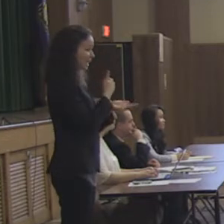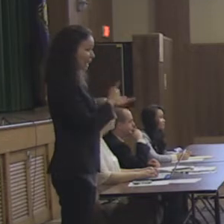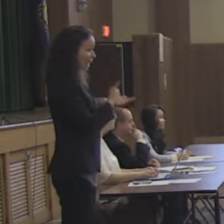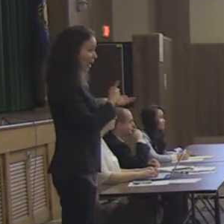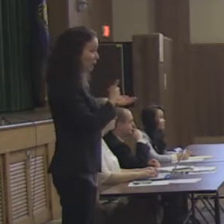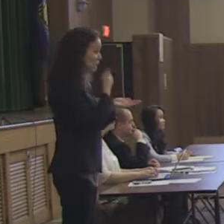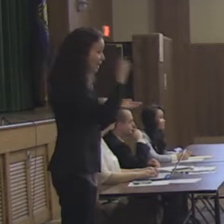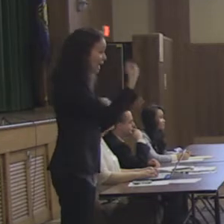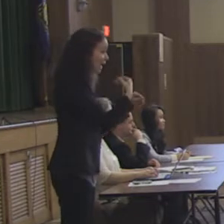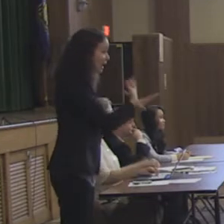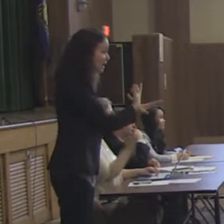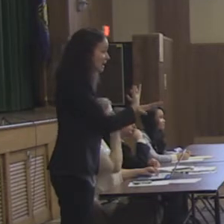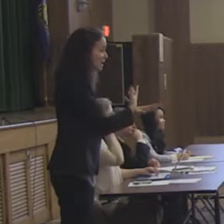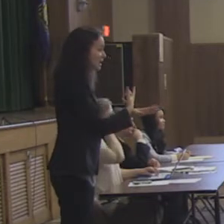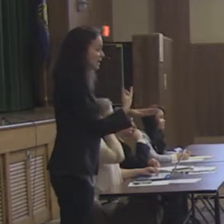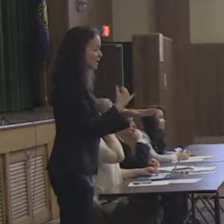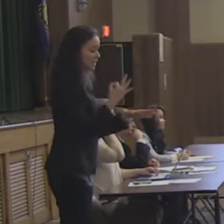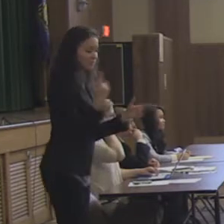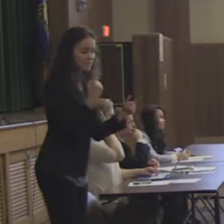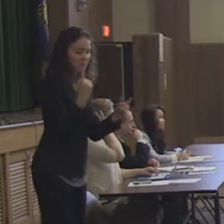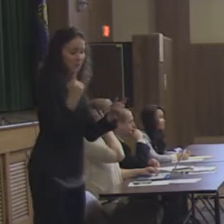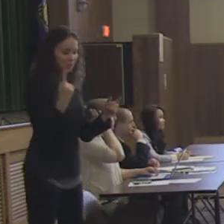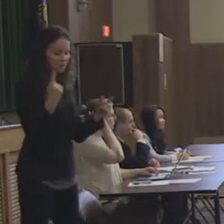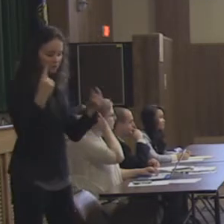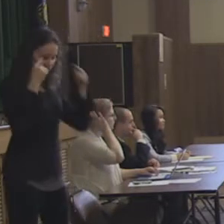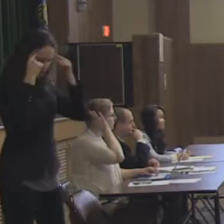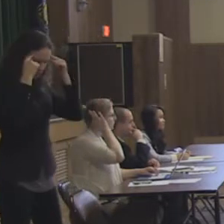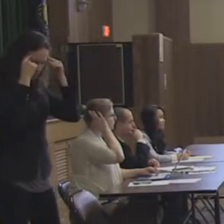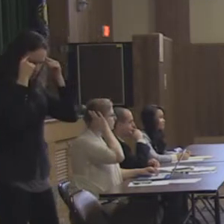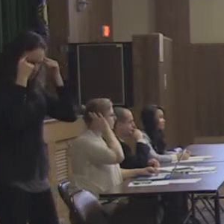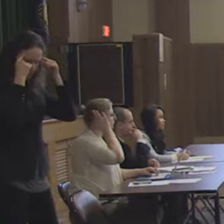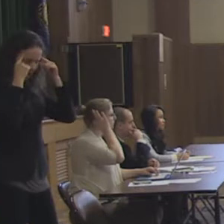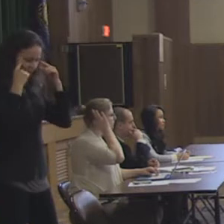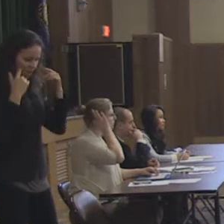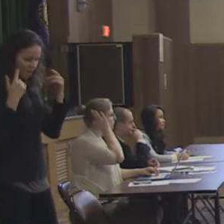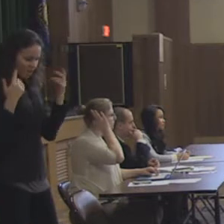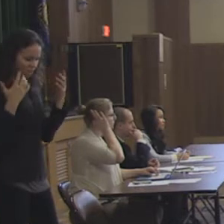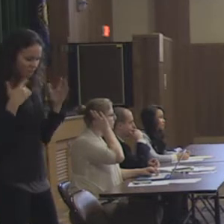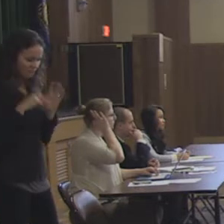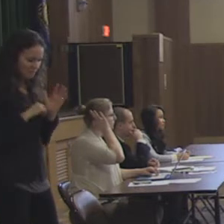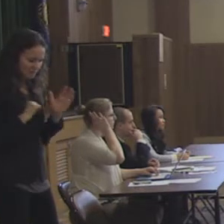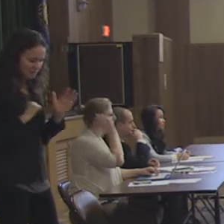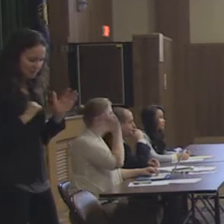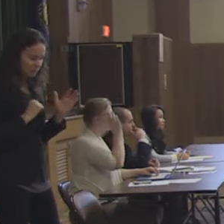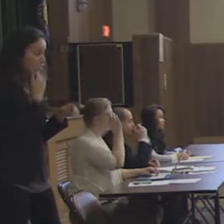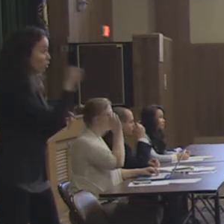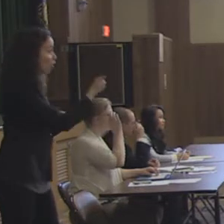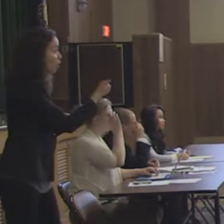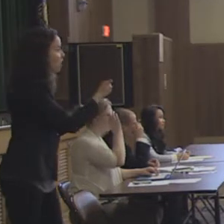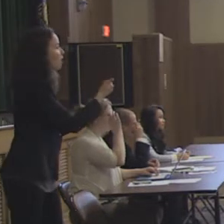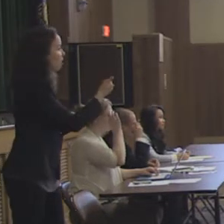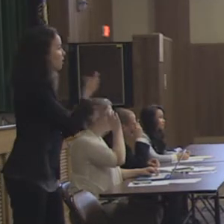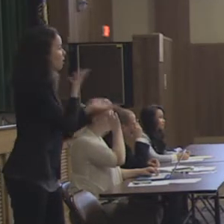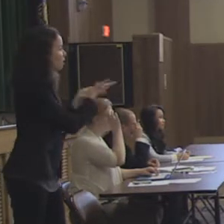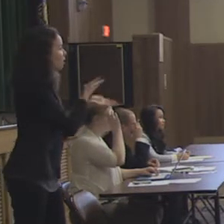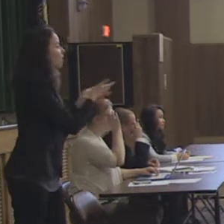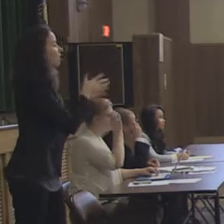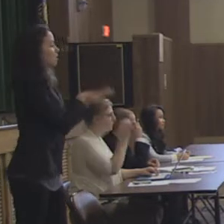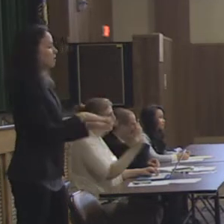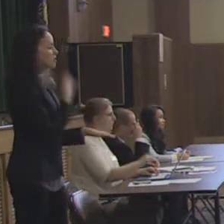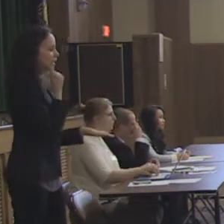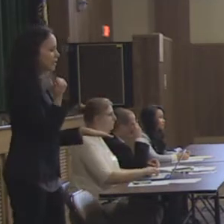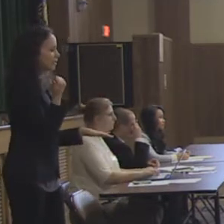their life, or they did. And I'm trying to get services to save their life, and they have to get the paramedics there. So, you